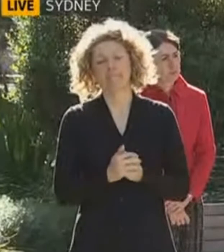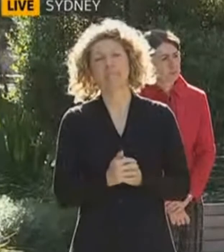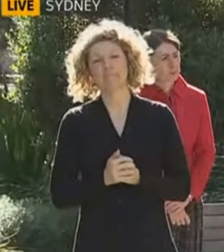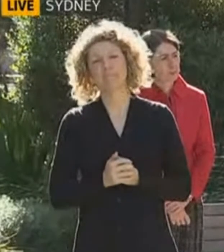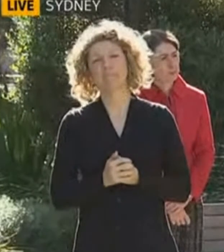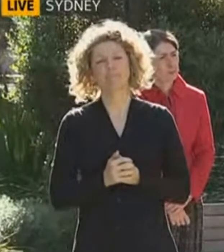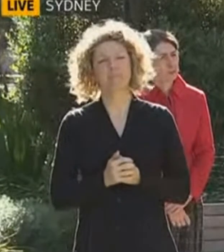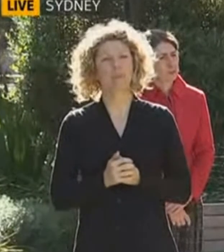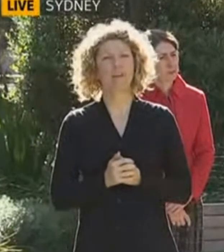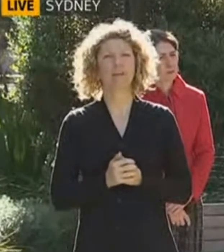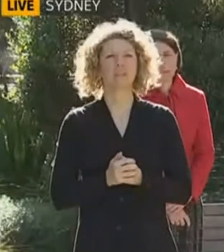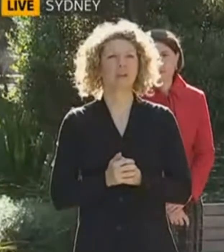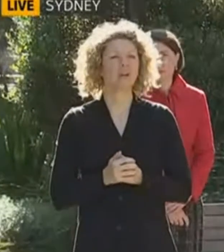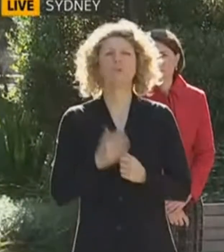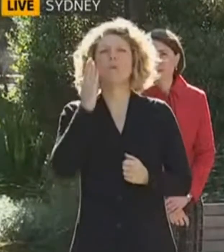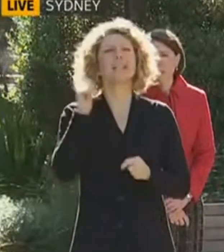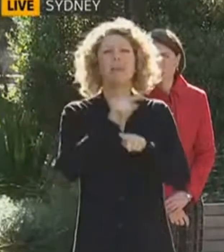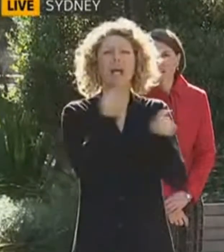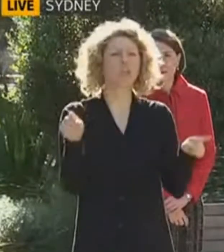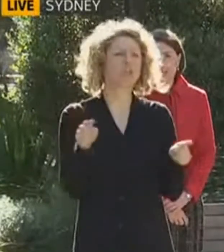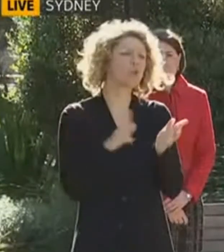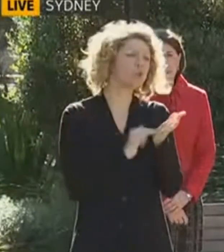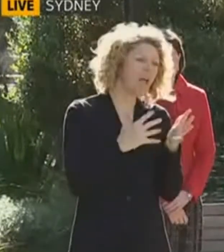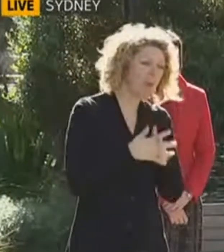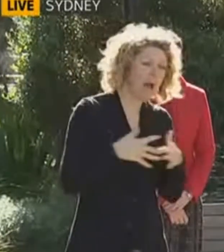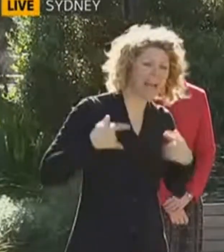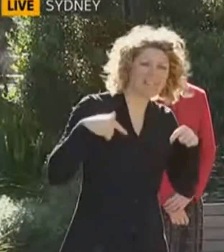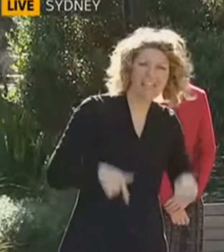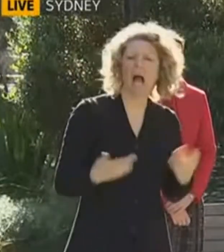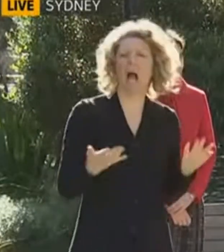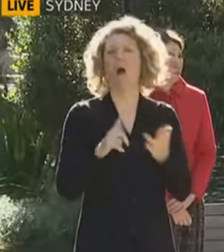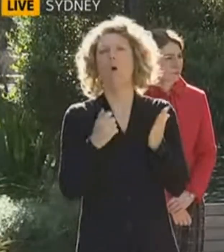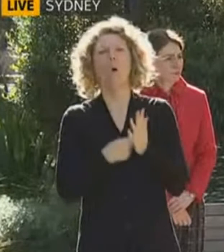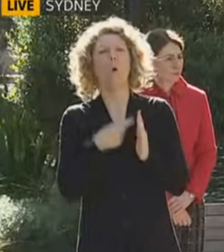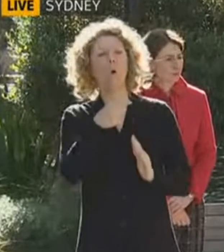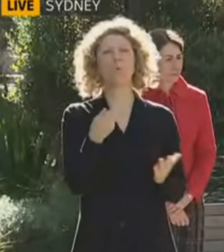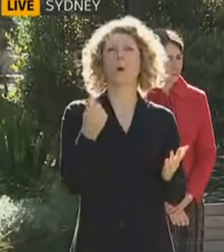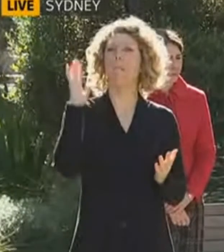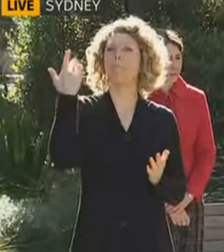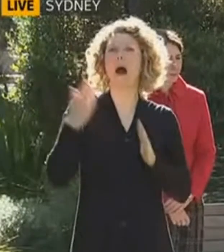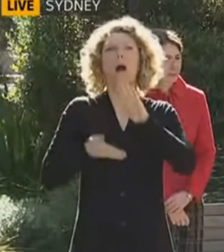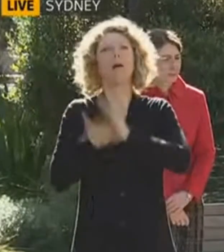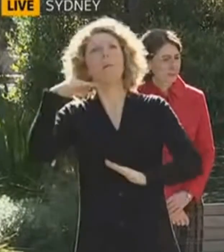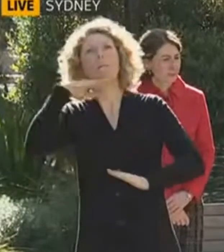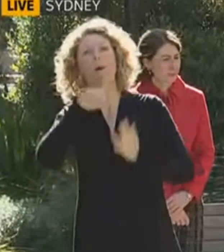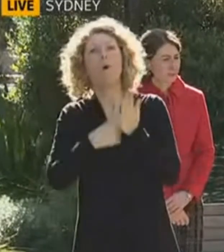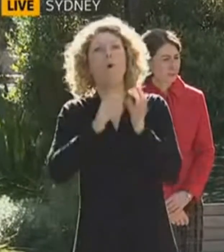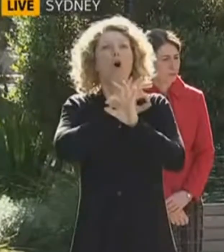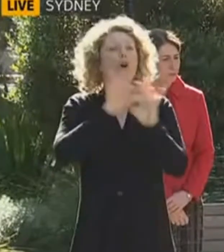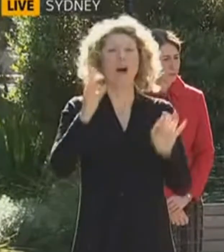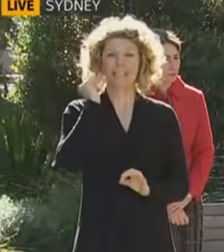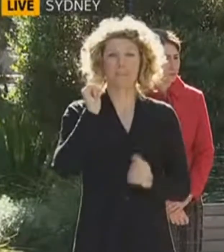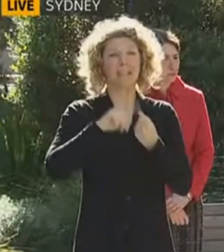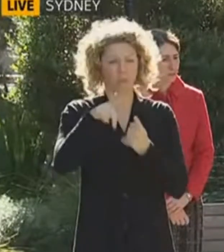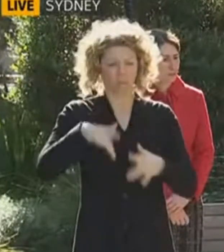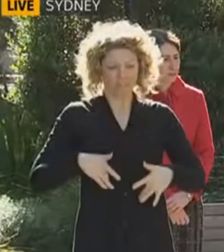been, please keep presenting for testing. Please present with even the mildest symptoms for testing. Early